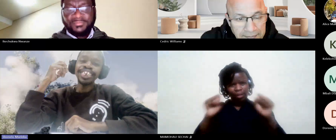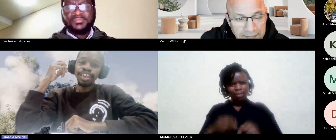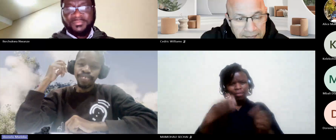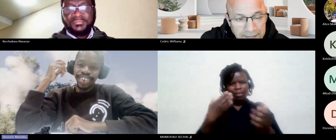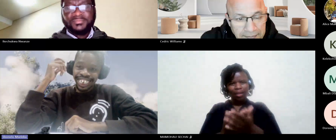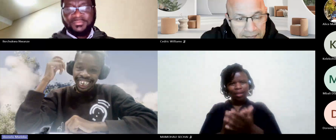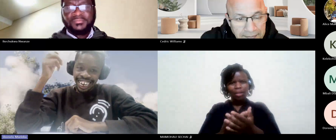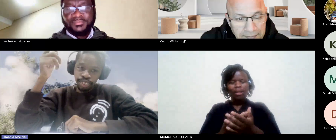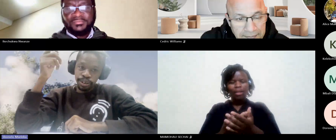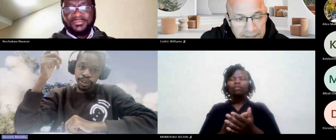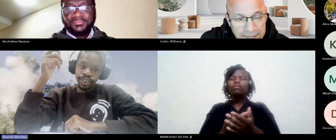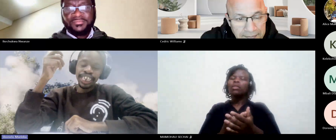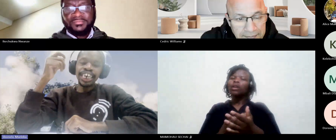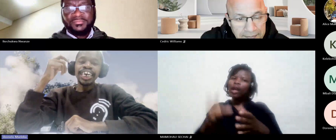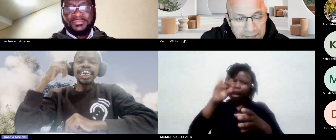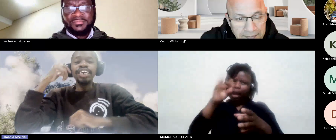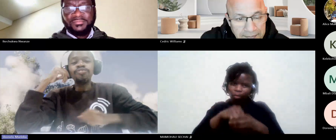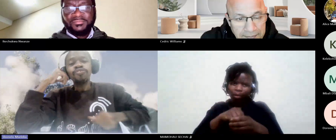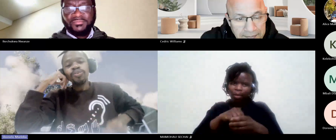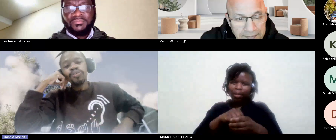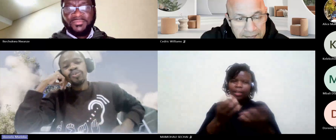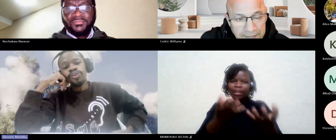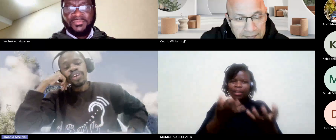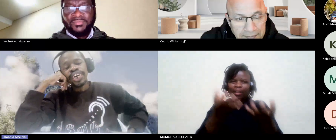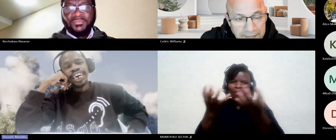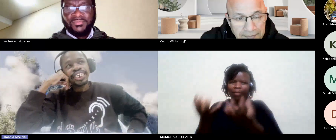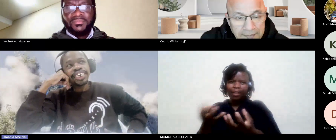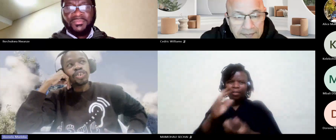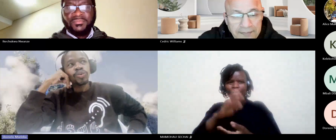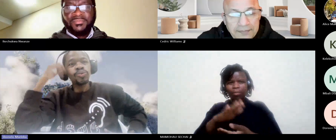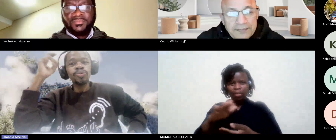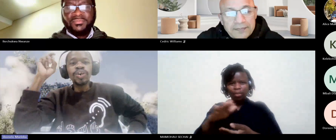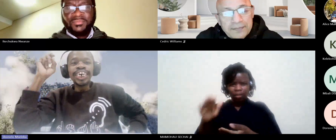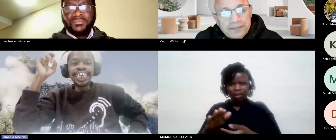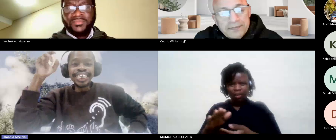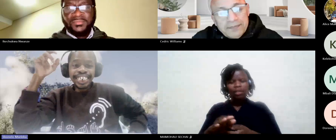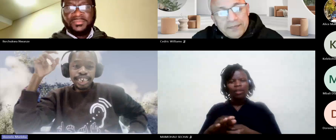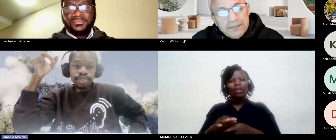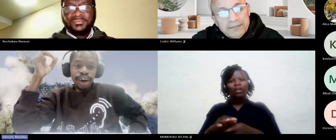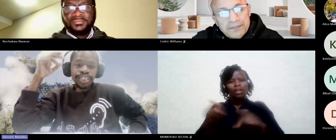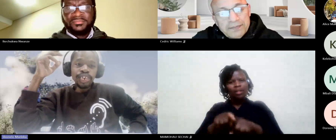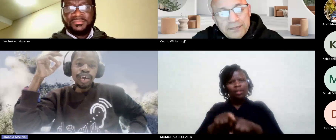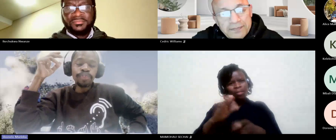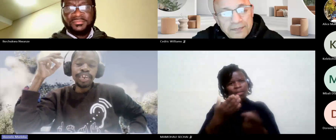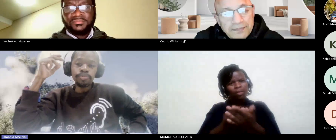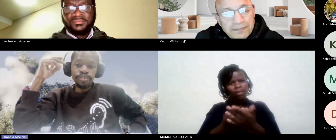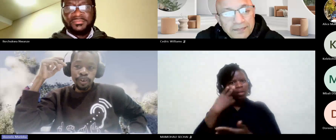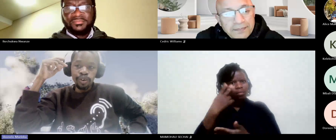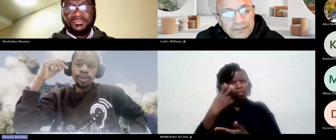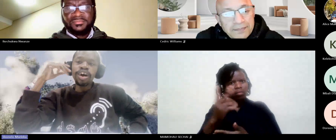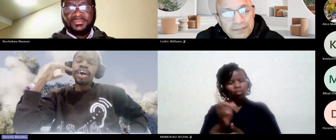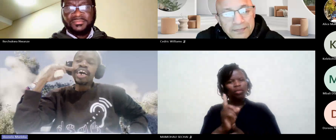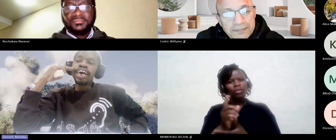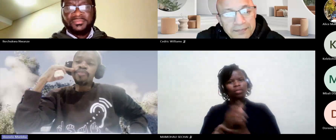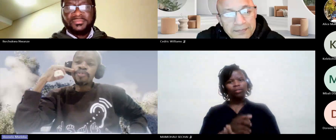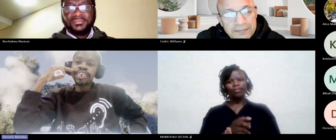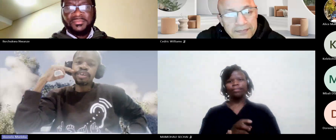come from disadvantaged areas, because if you look into the system, how things were happening